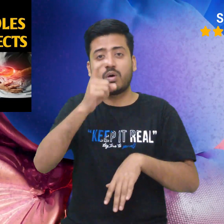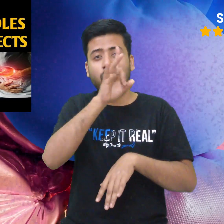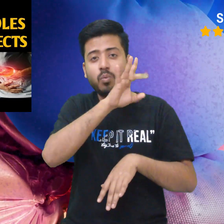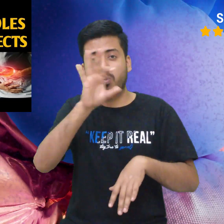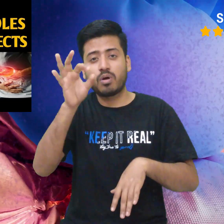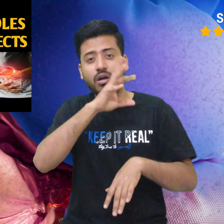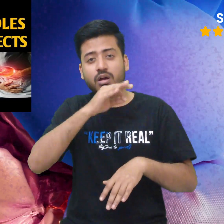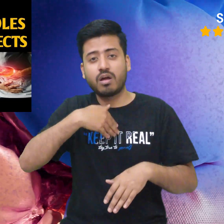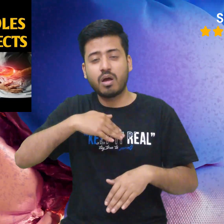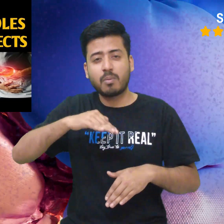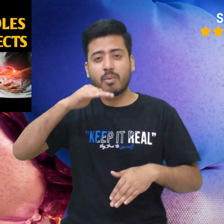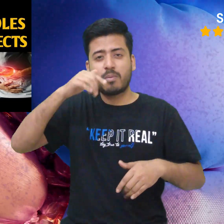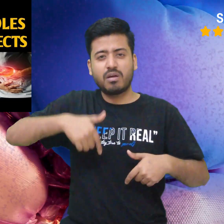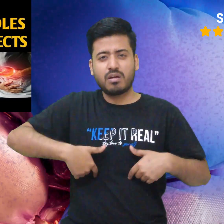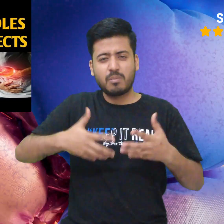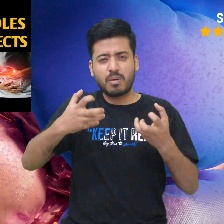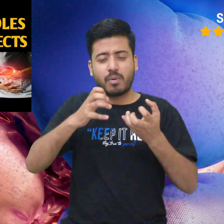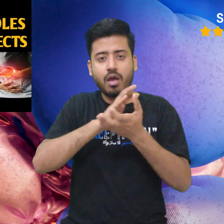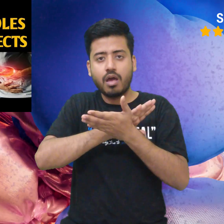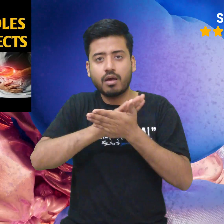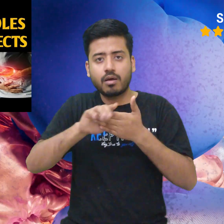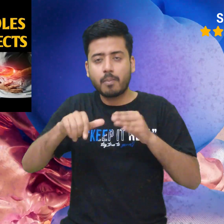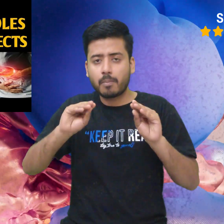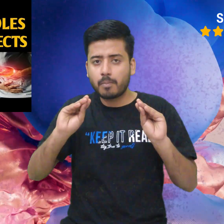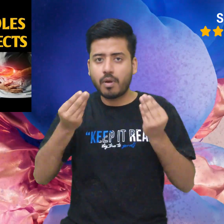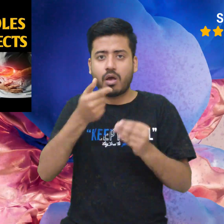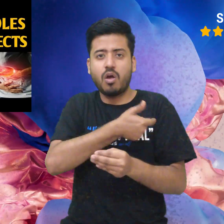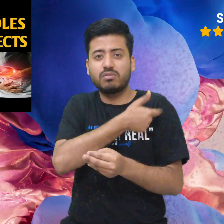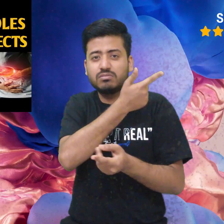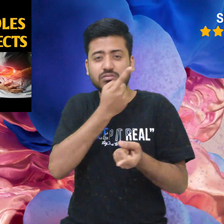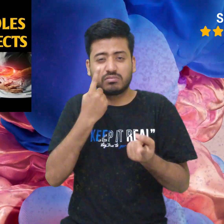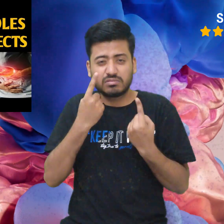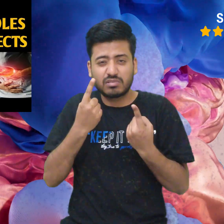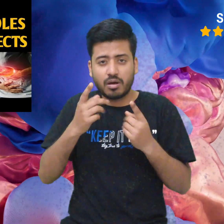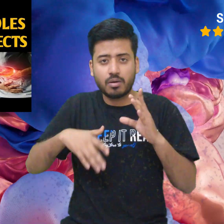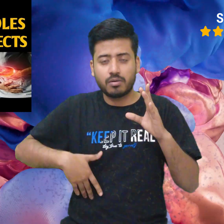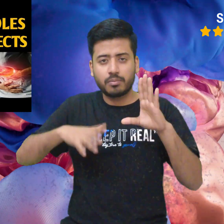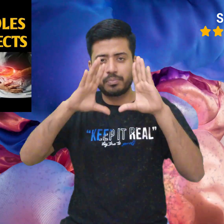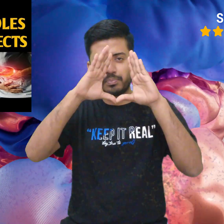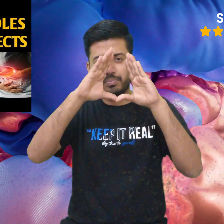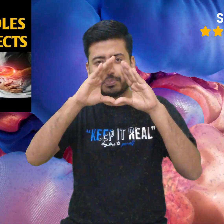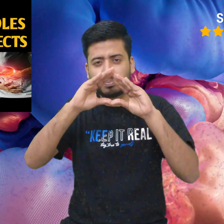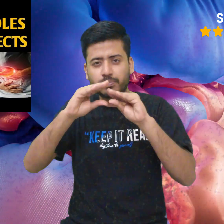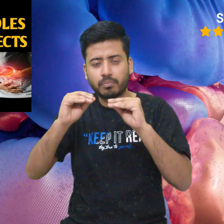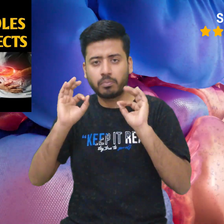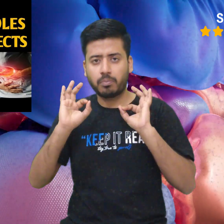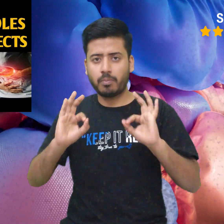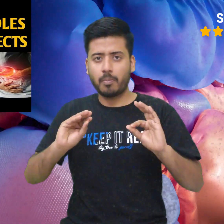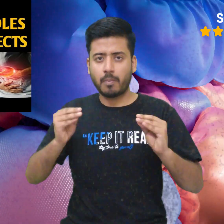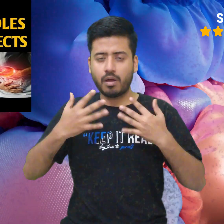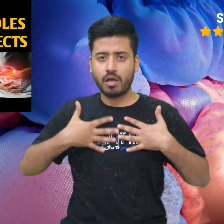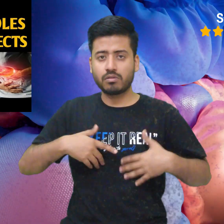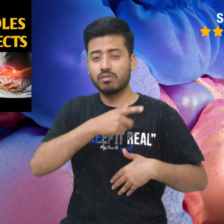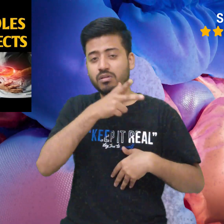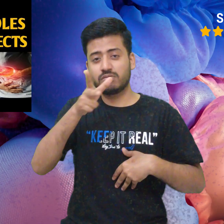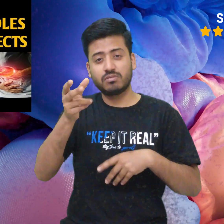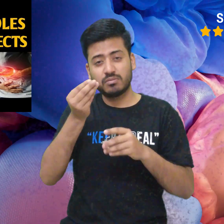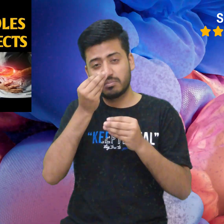Anthony Yoon, MD, FACS, also posted a video on his Instagram handle explaining how ramen noodles can lead to